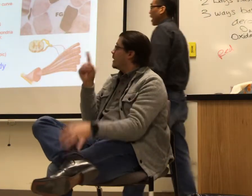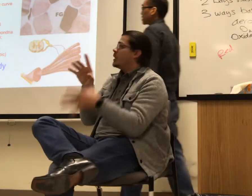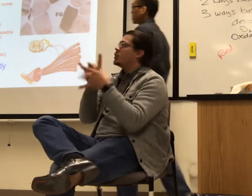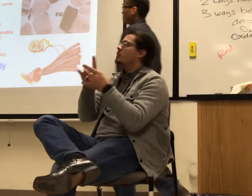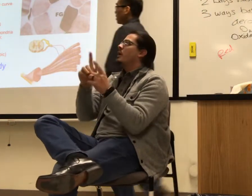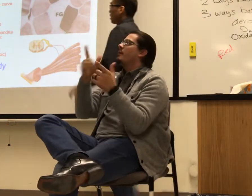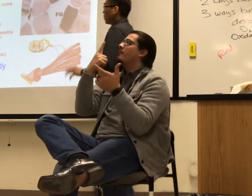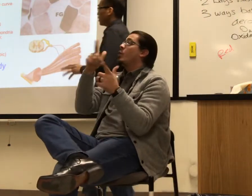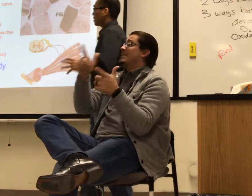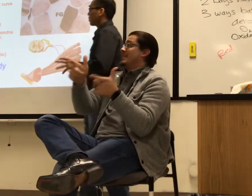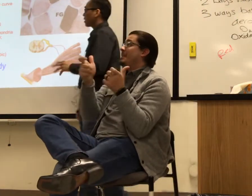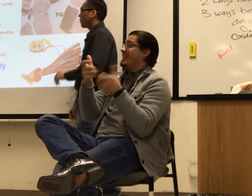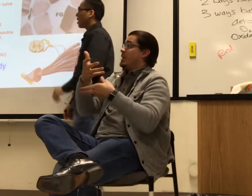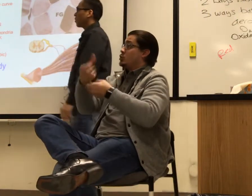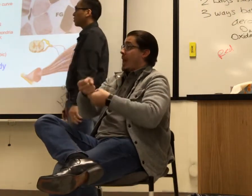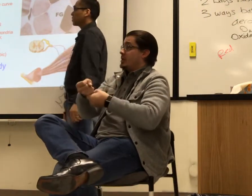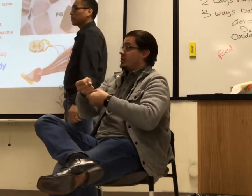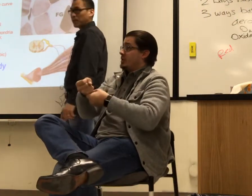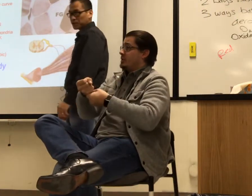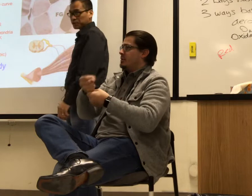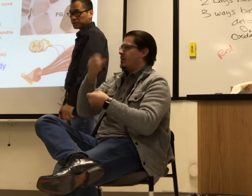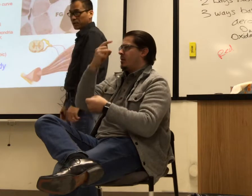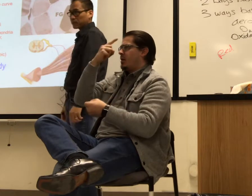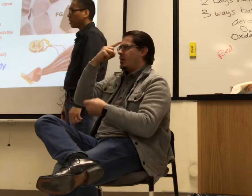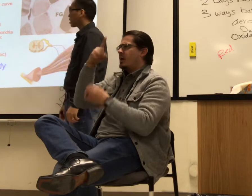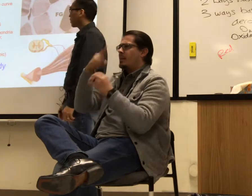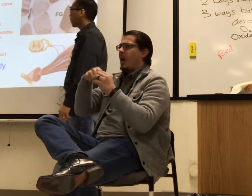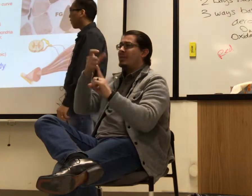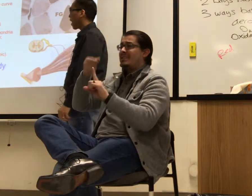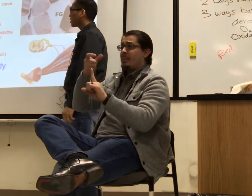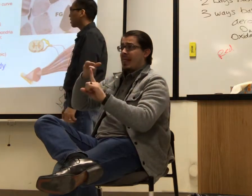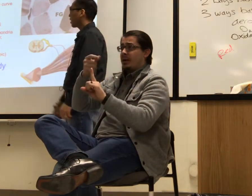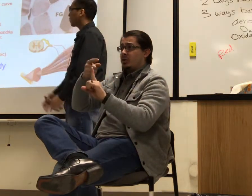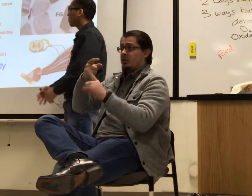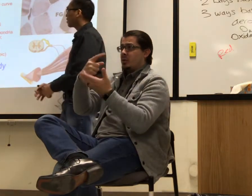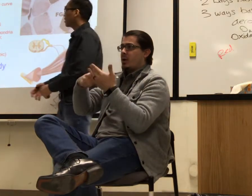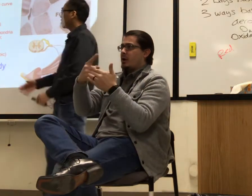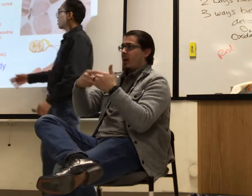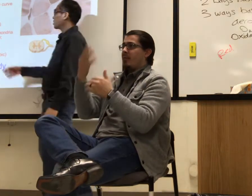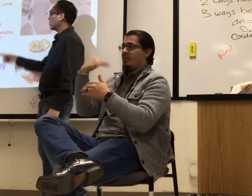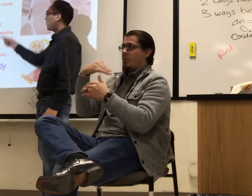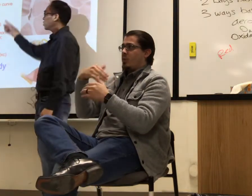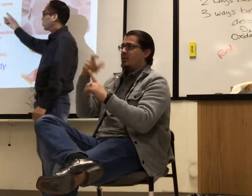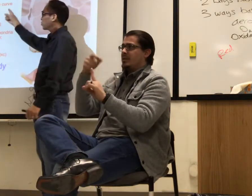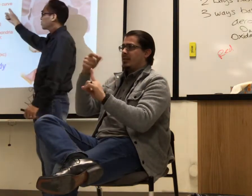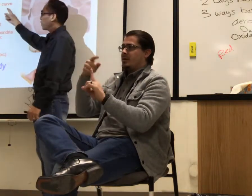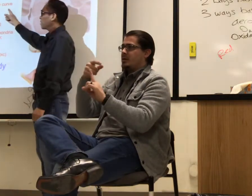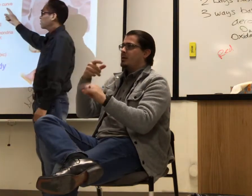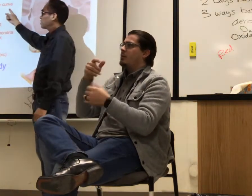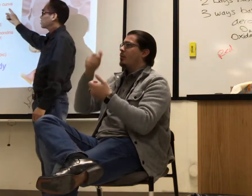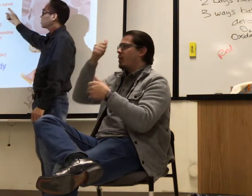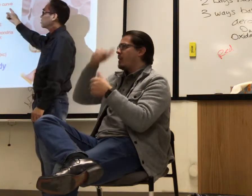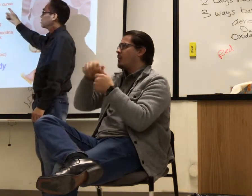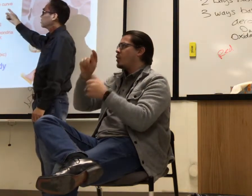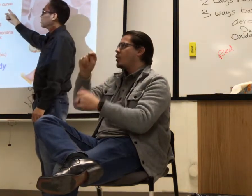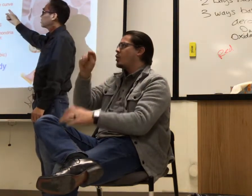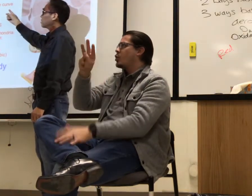of contraction, you need to think about the simulations that we talked about the last time. Because we did twitch